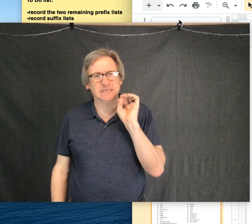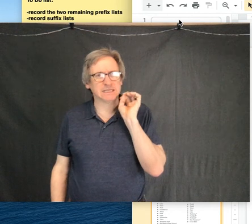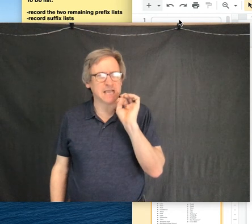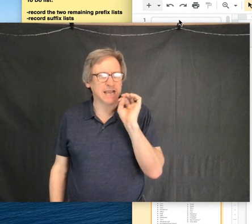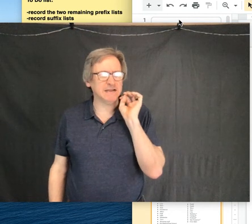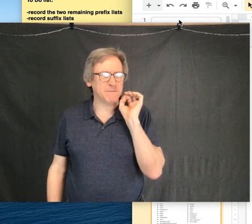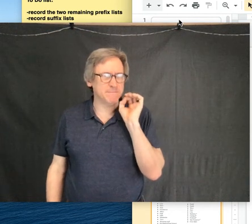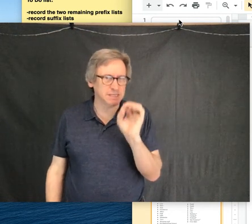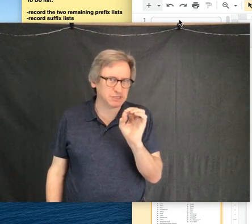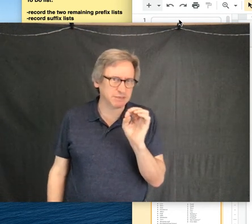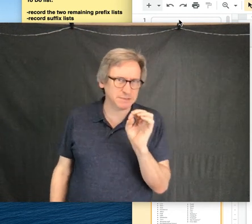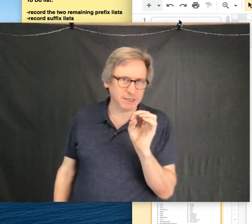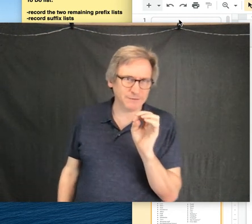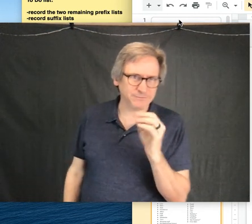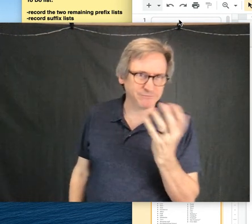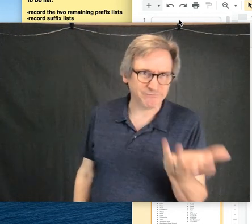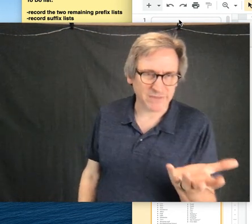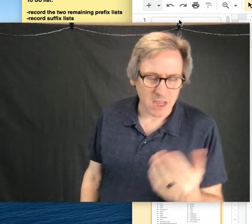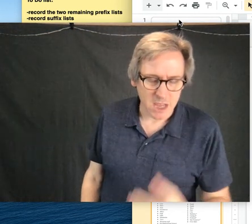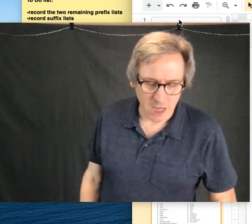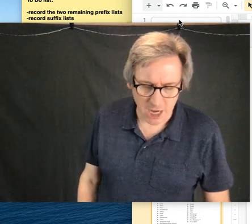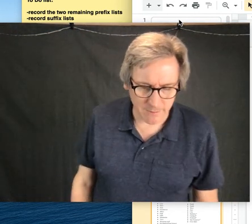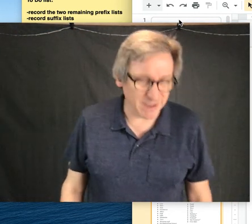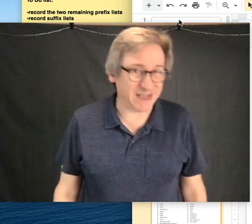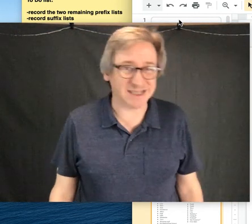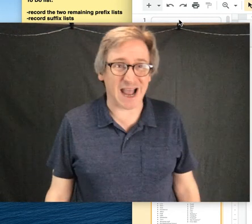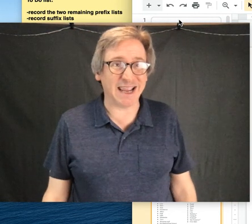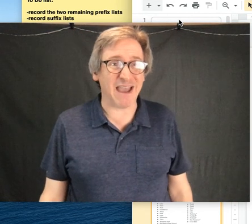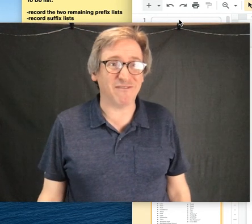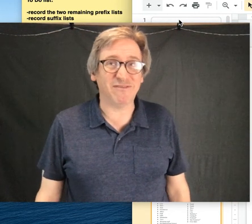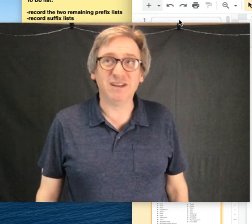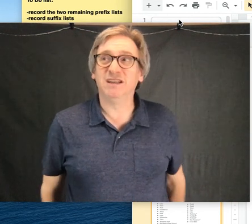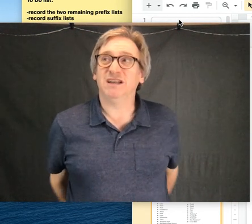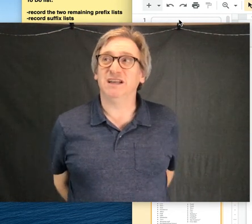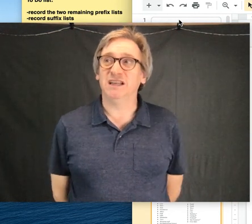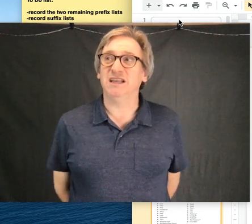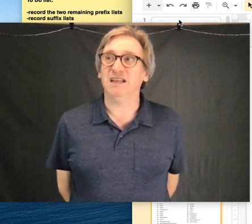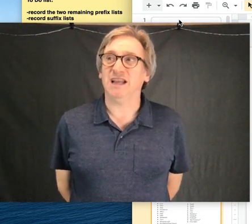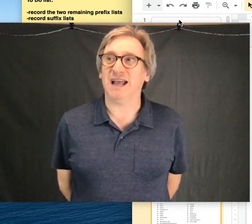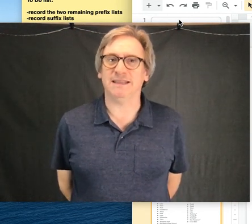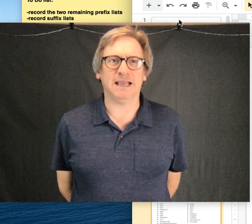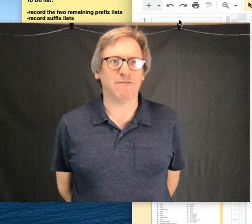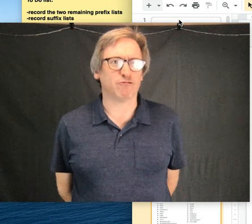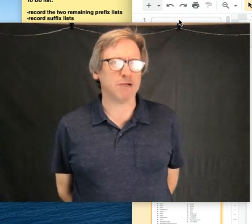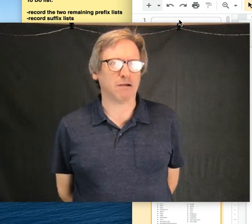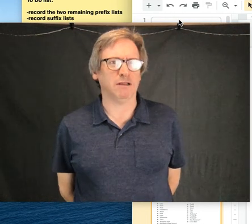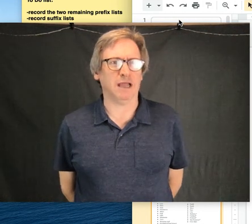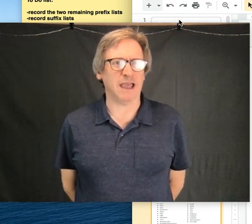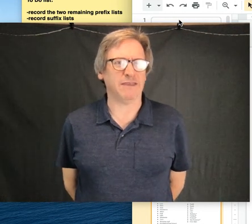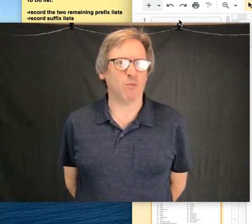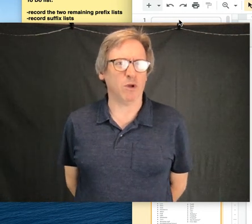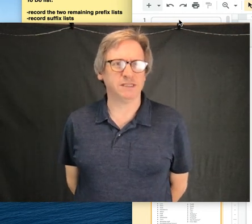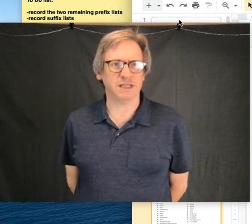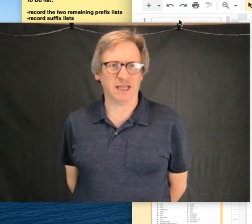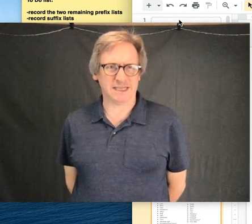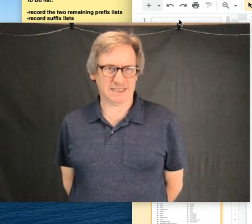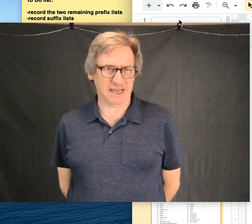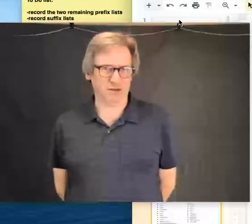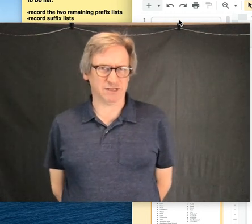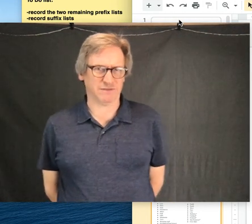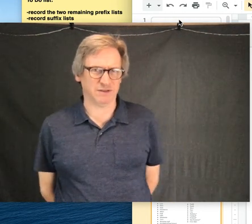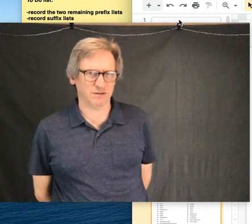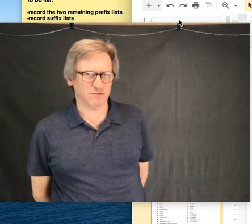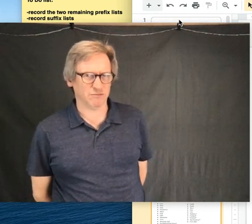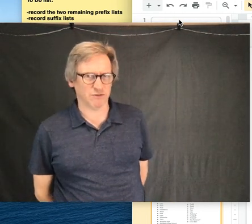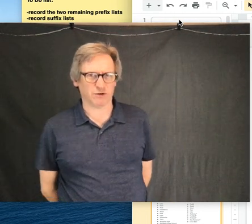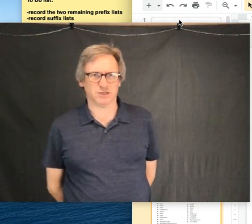is still kind of a mystery to me, because I think once in the last 10